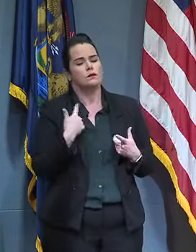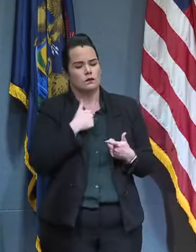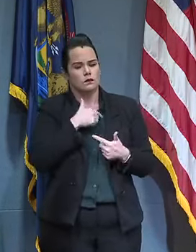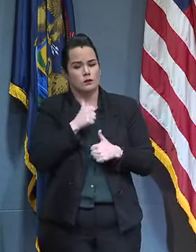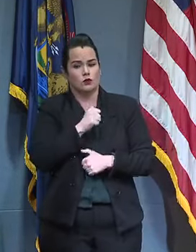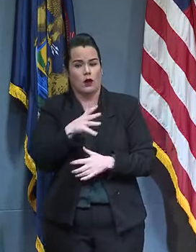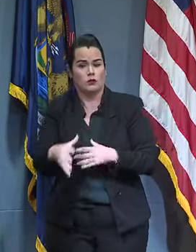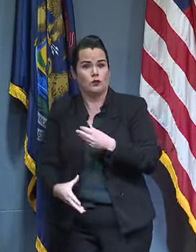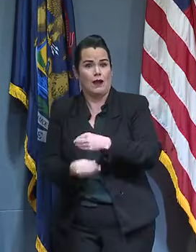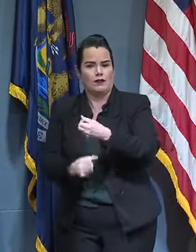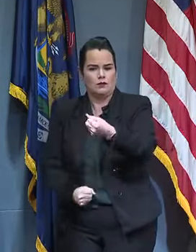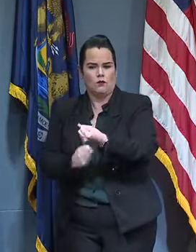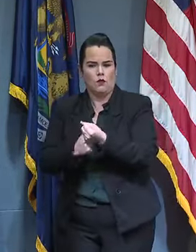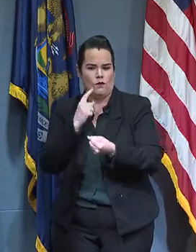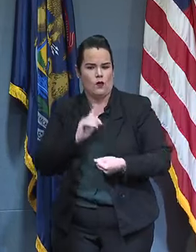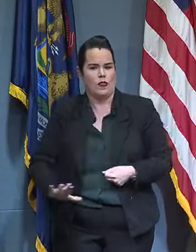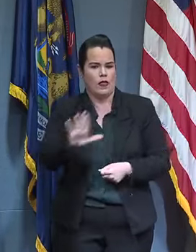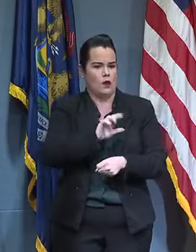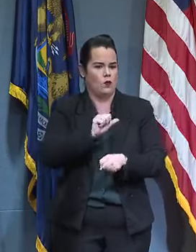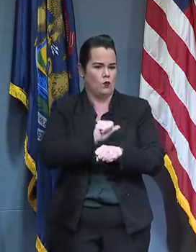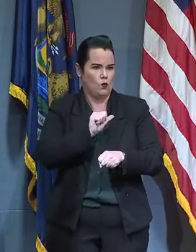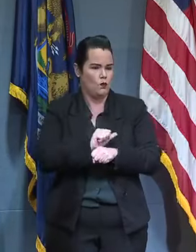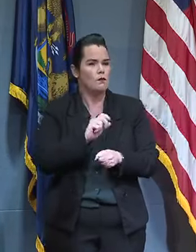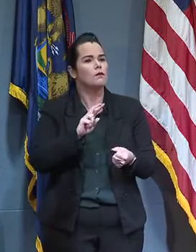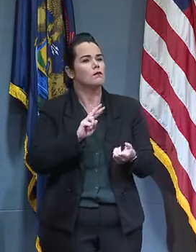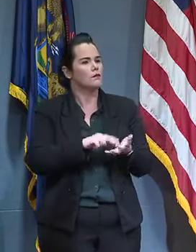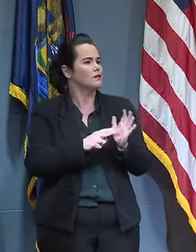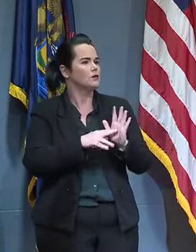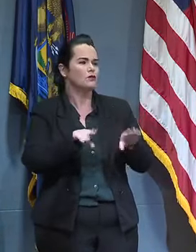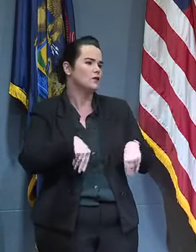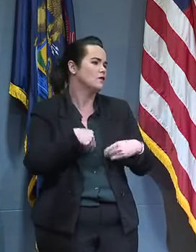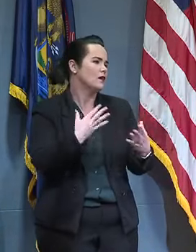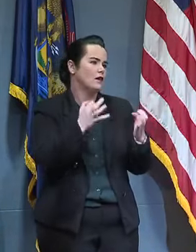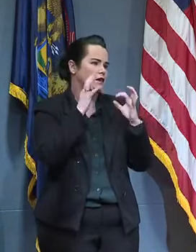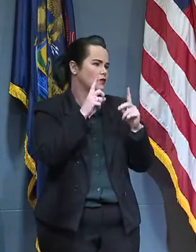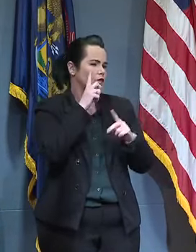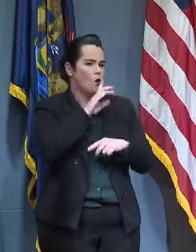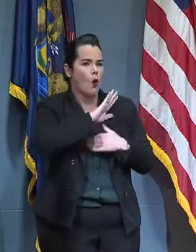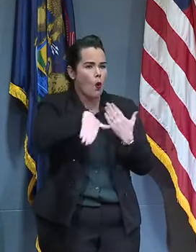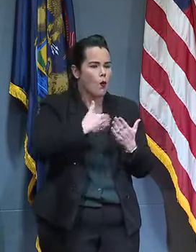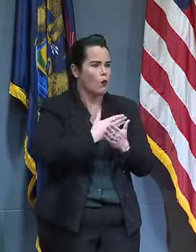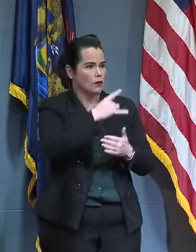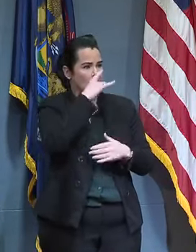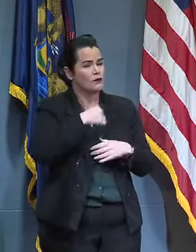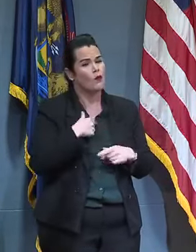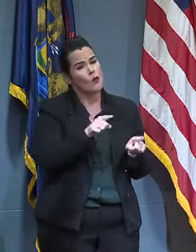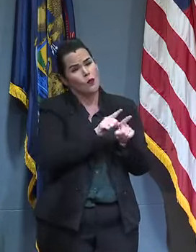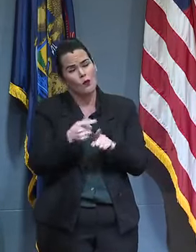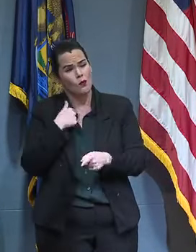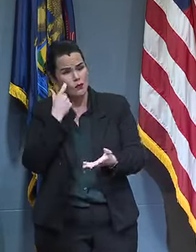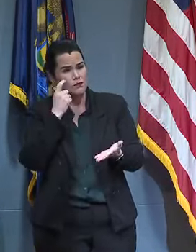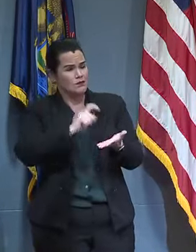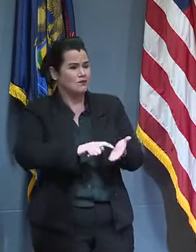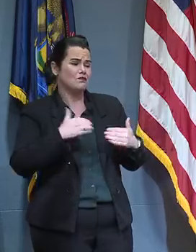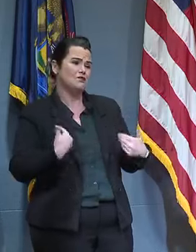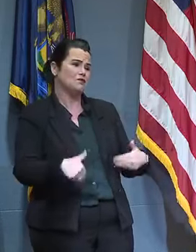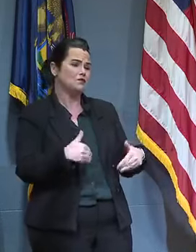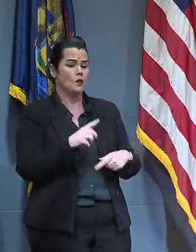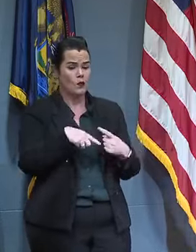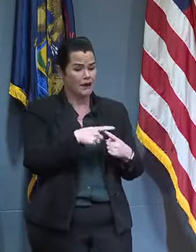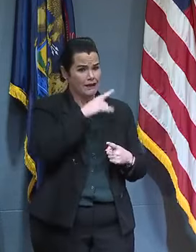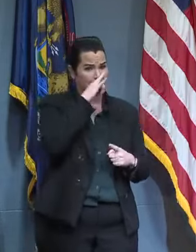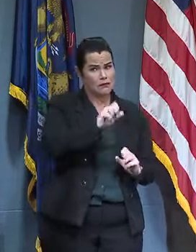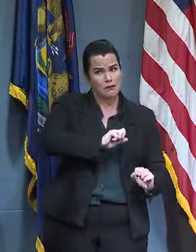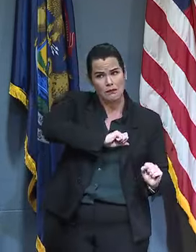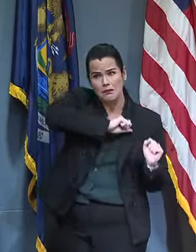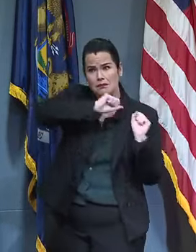what they are able to do so that every child is getting the education that they need. We also recognize that when our kids hopefully resume